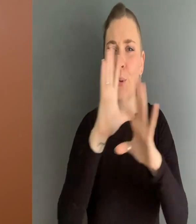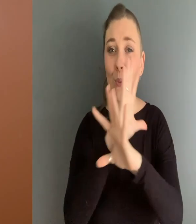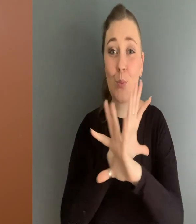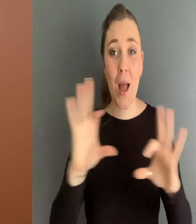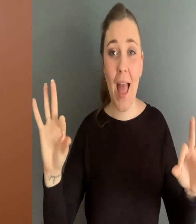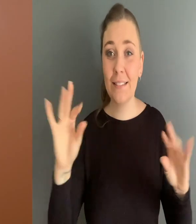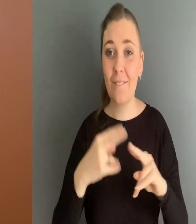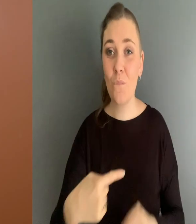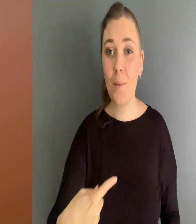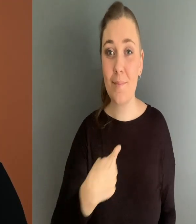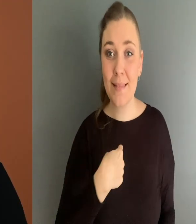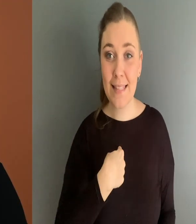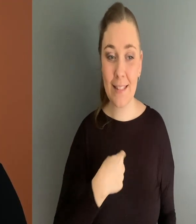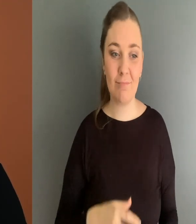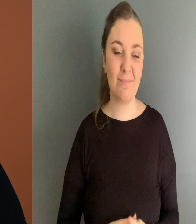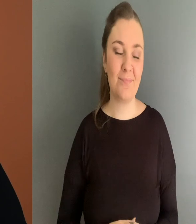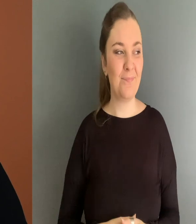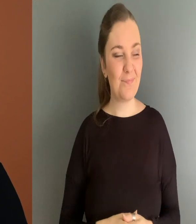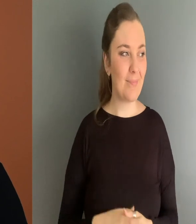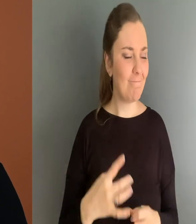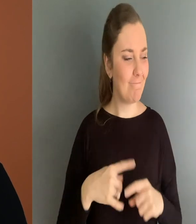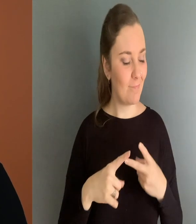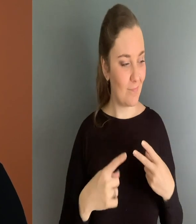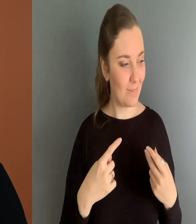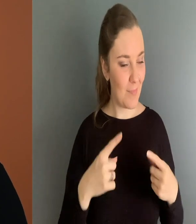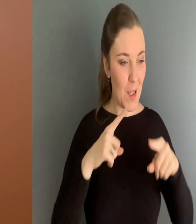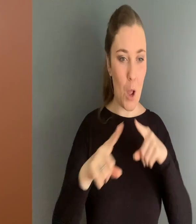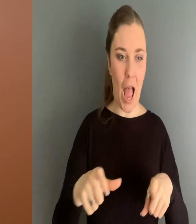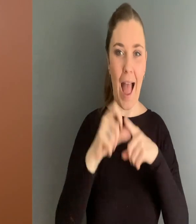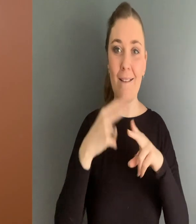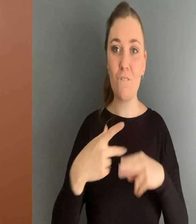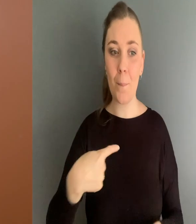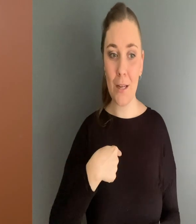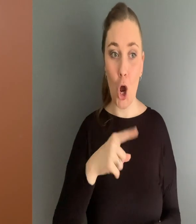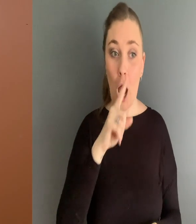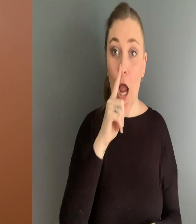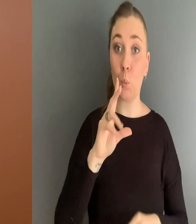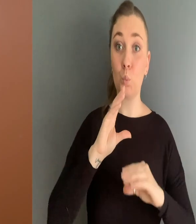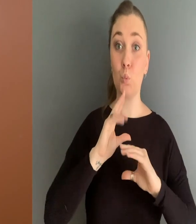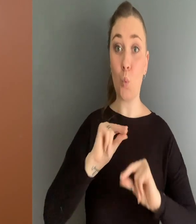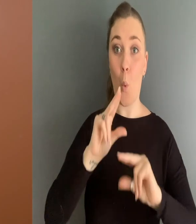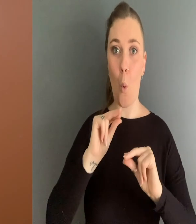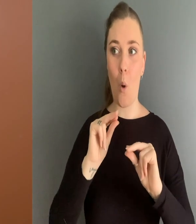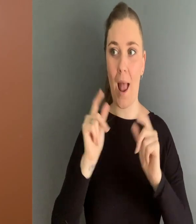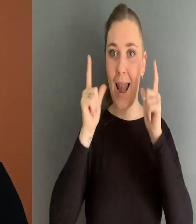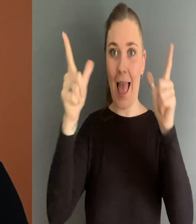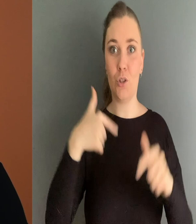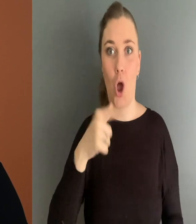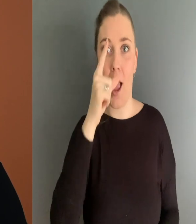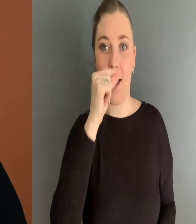and i guess the hardest thing for me was not being able to talk as loud as i could